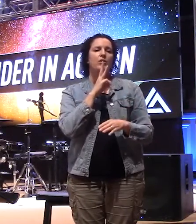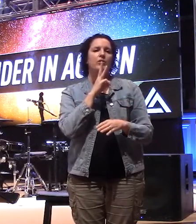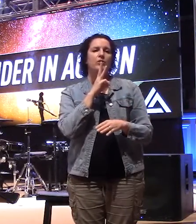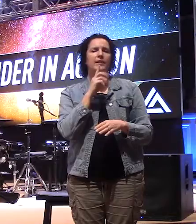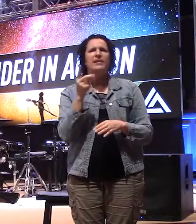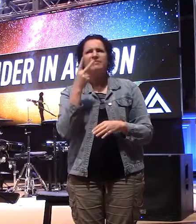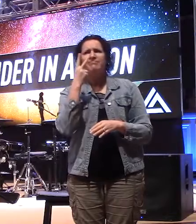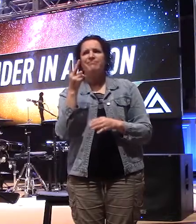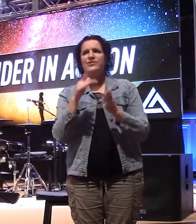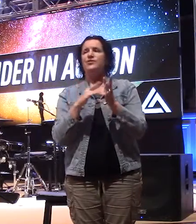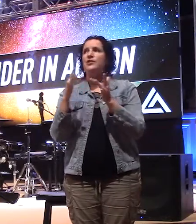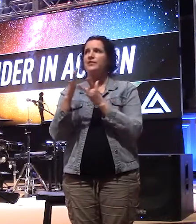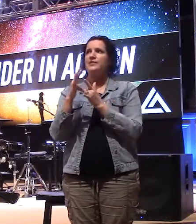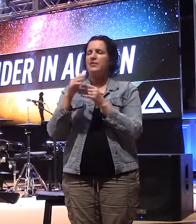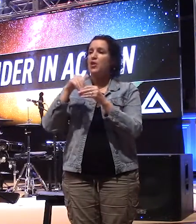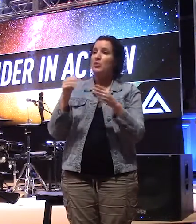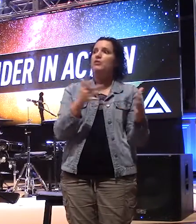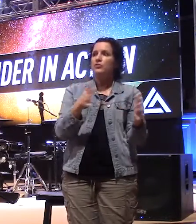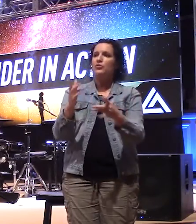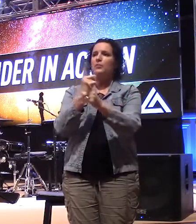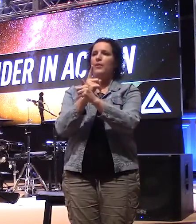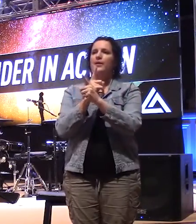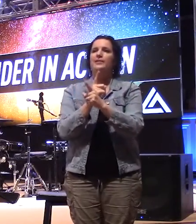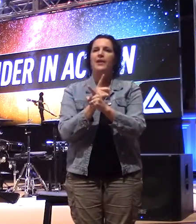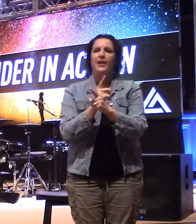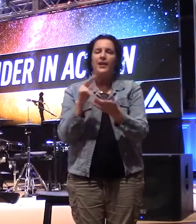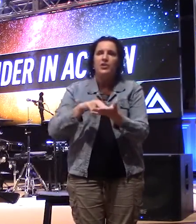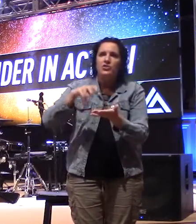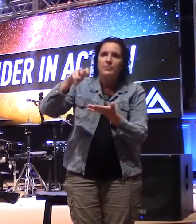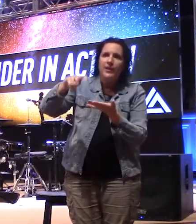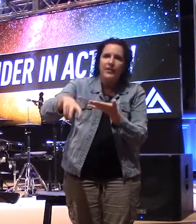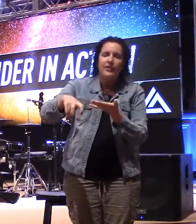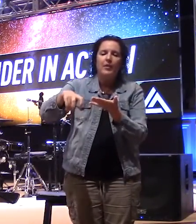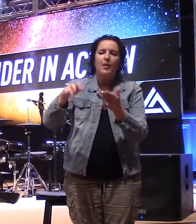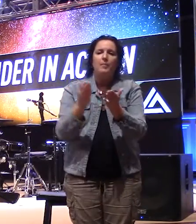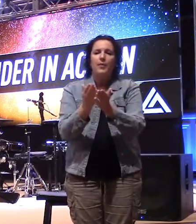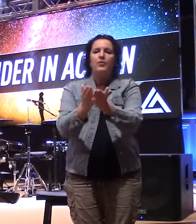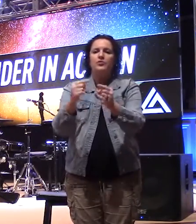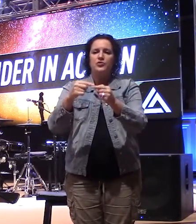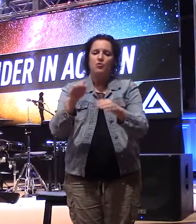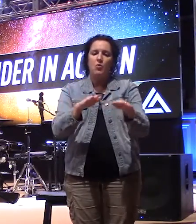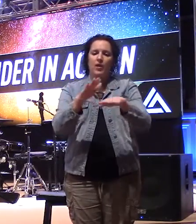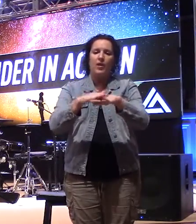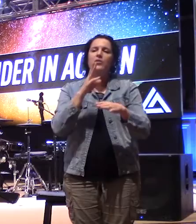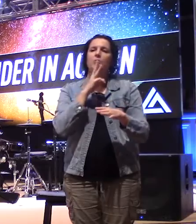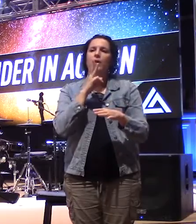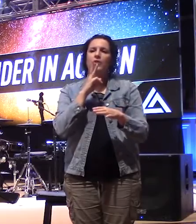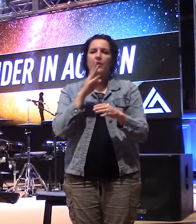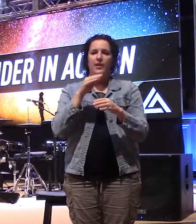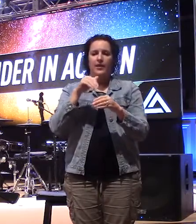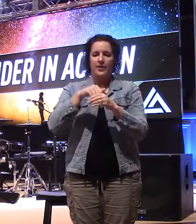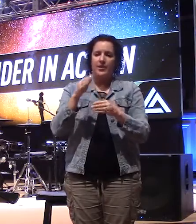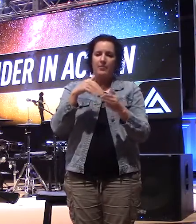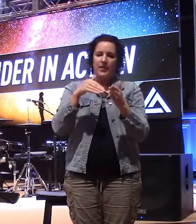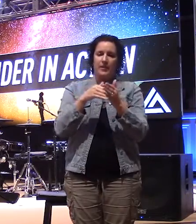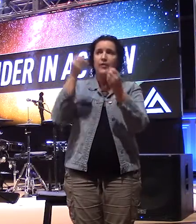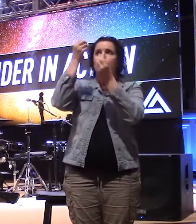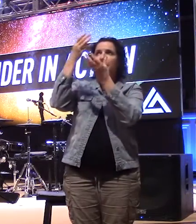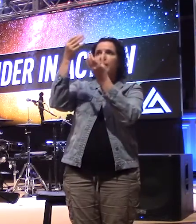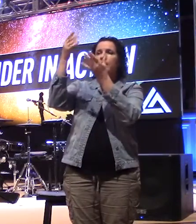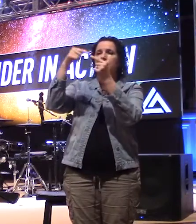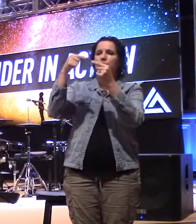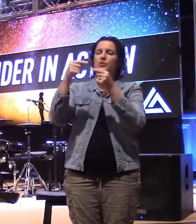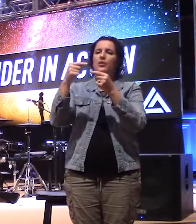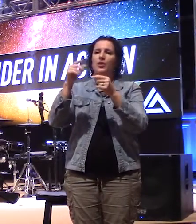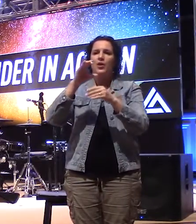Well, he sees Jesus. They're in a storm, right? And he jumps out of the boat to walk on the water. In the midst of obedience to Christ, I mean, they were